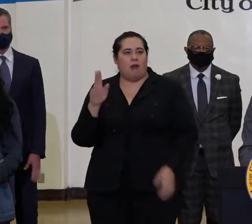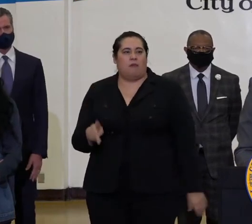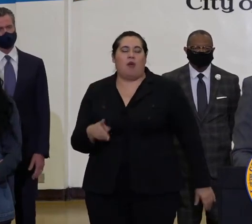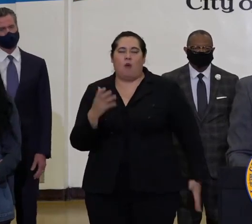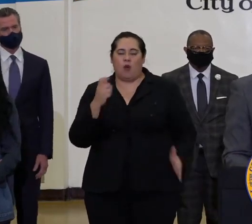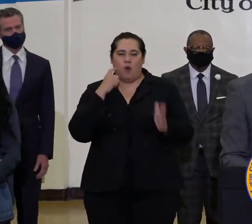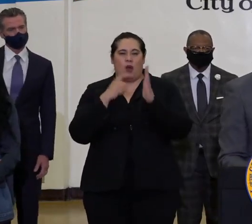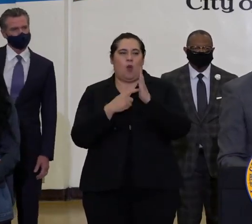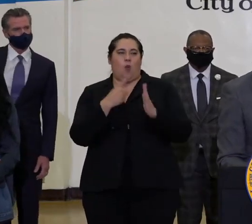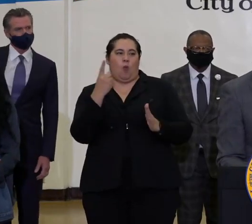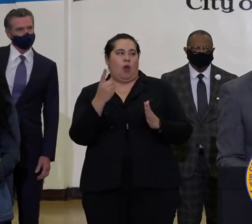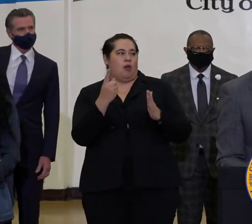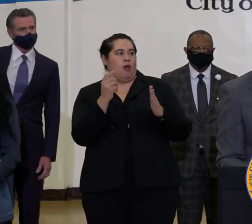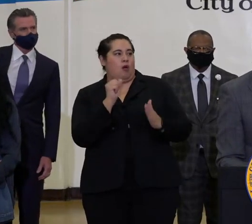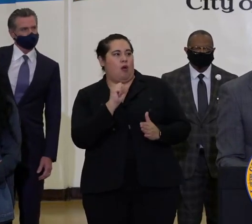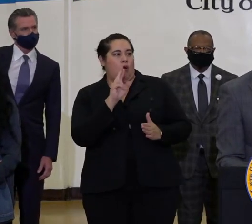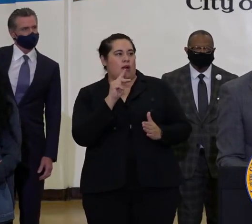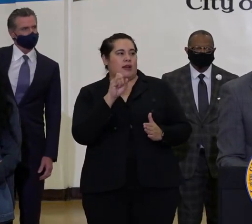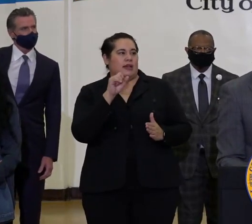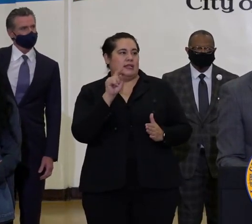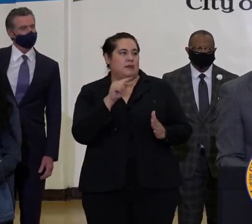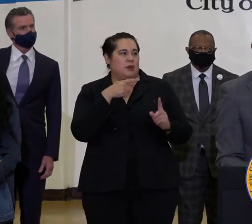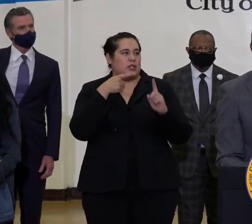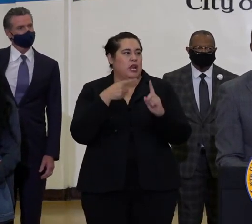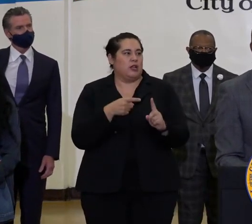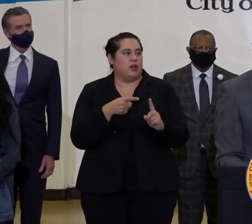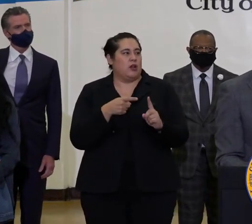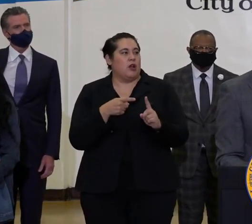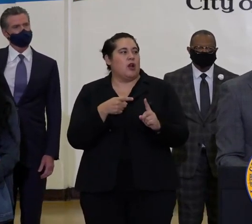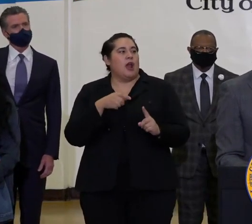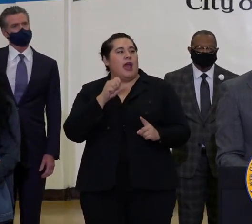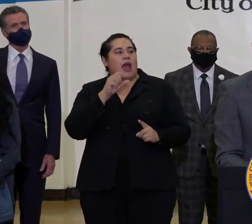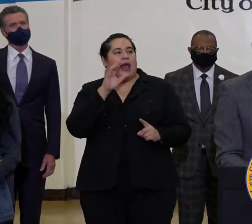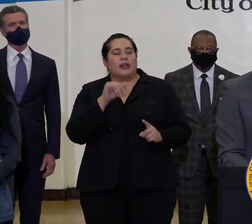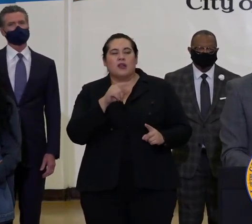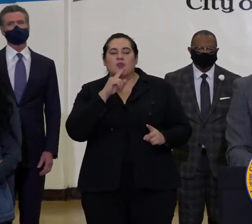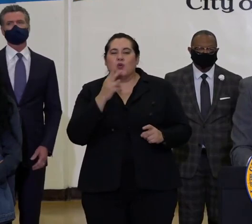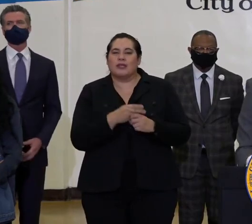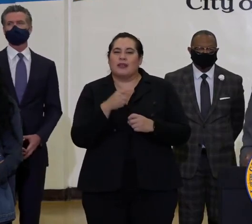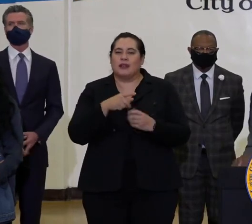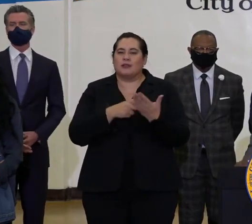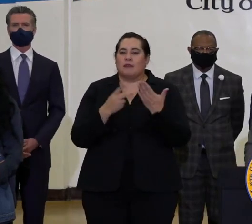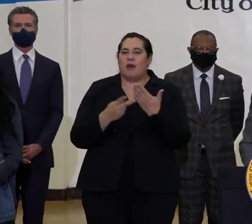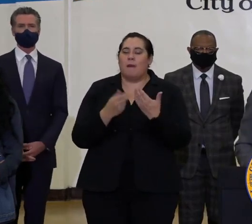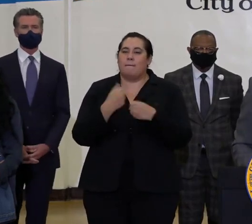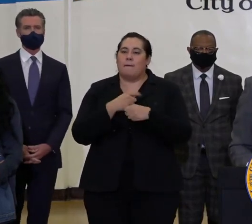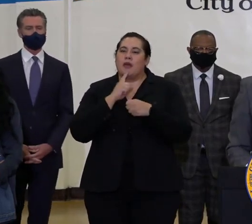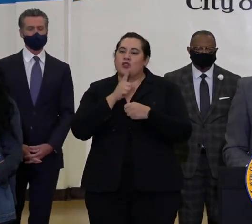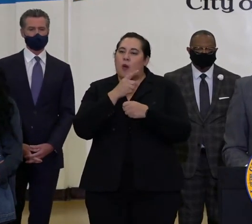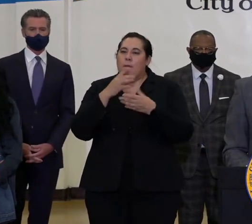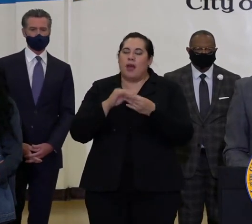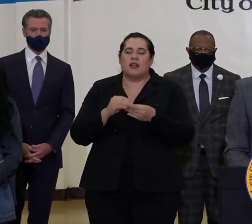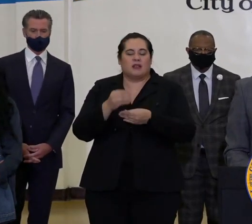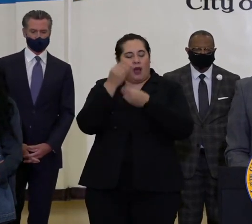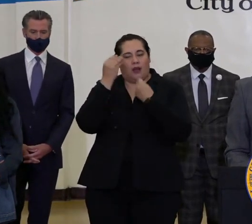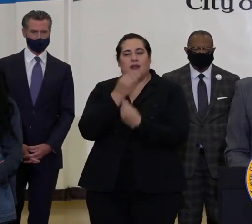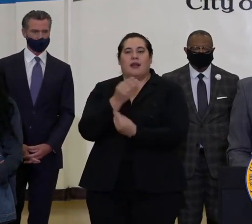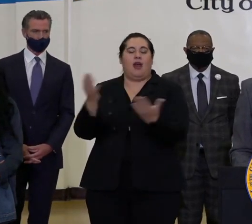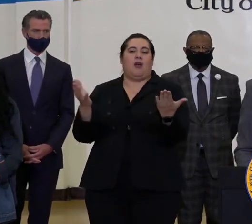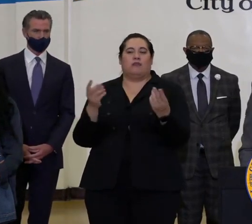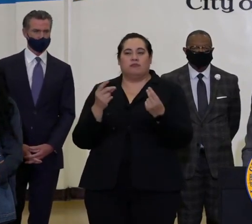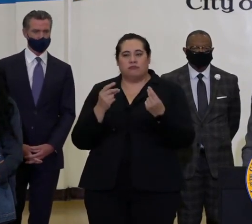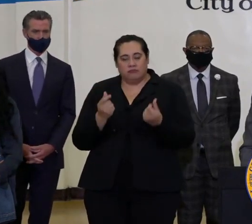one artist in particular, Aloe Black, for his courageous stand and using his platform to make sure the message got out on how